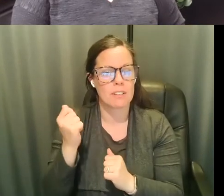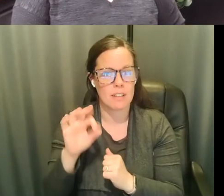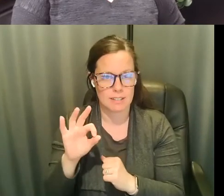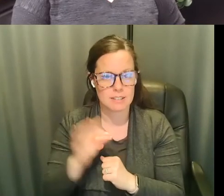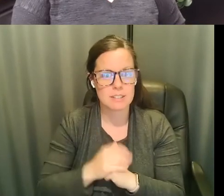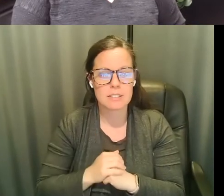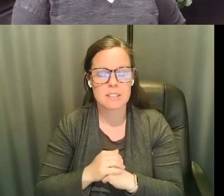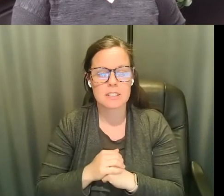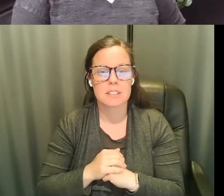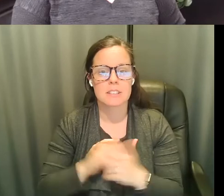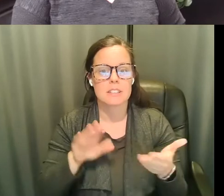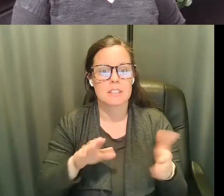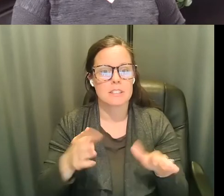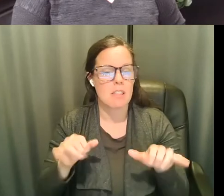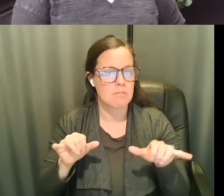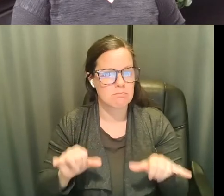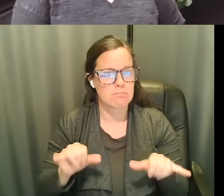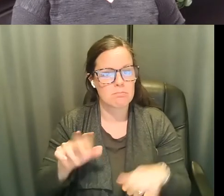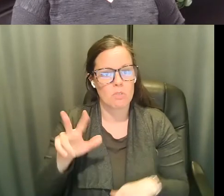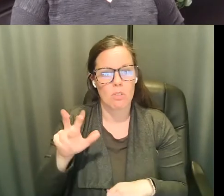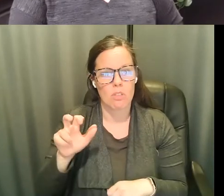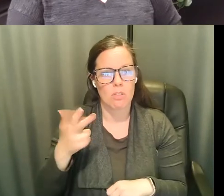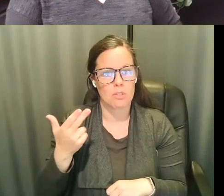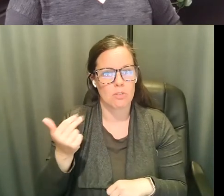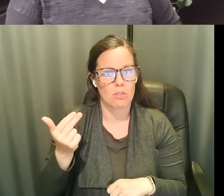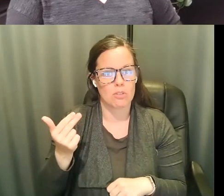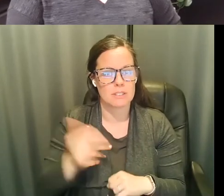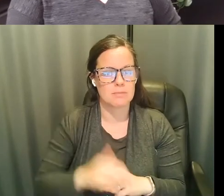our deaths remain at 313.